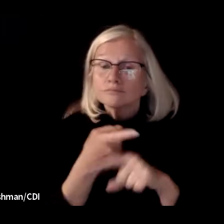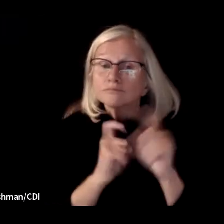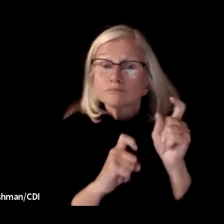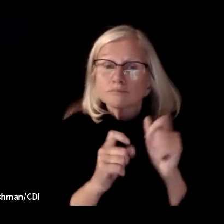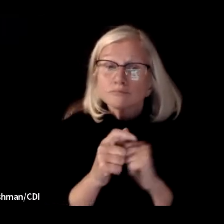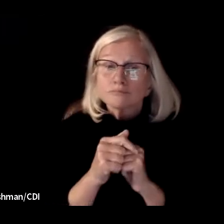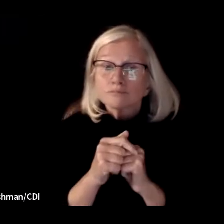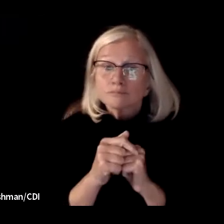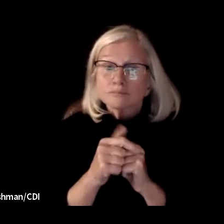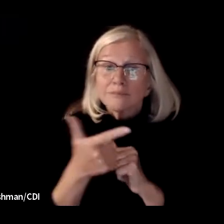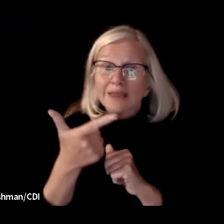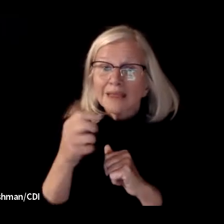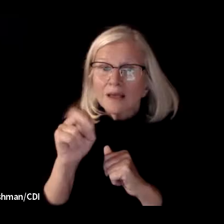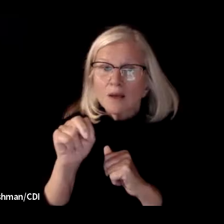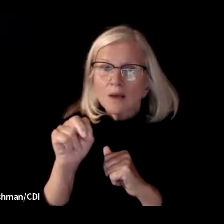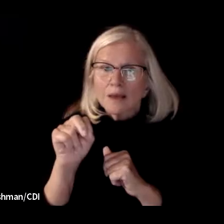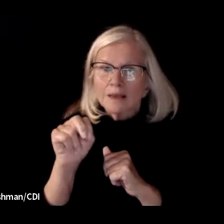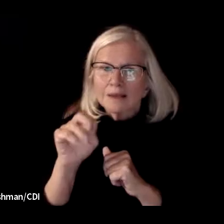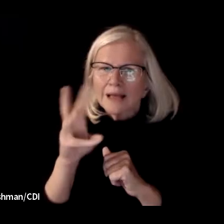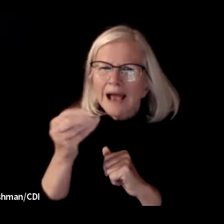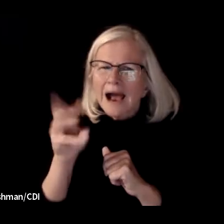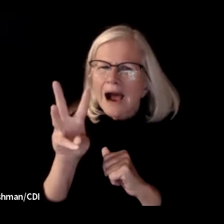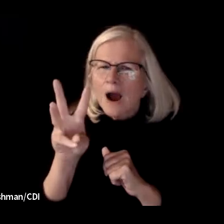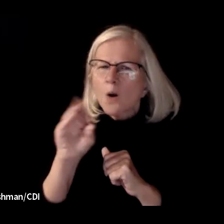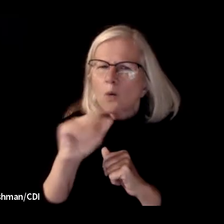with Star Tribune. Your line is open.